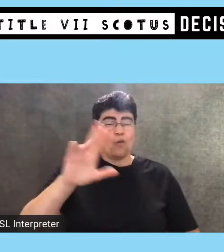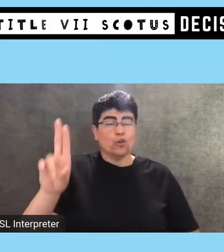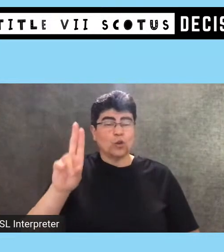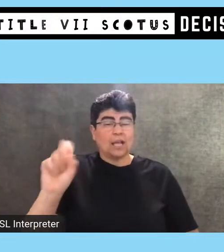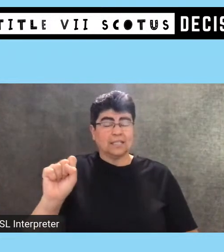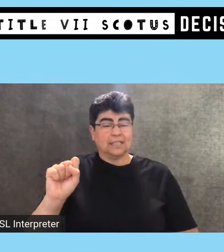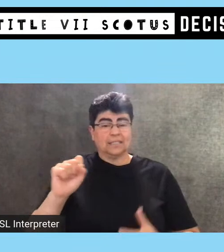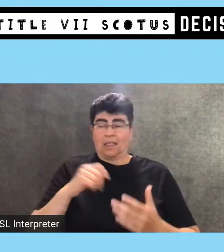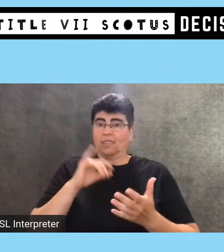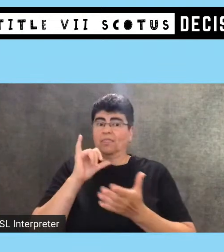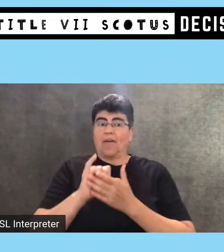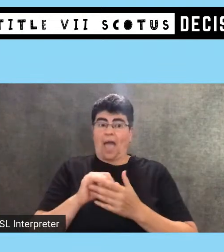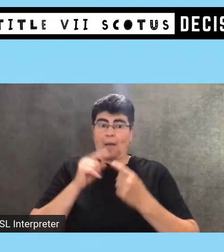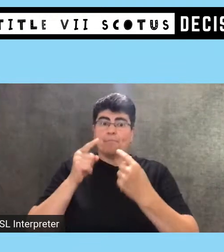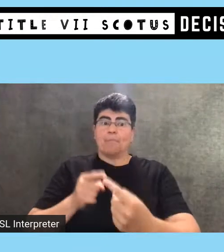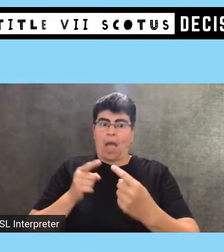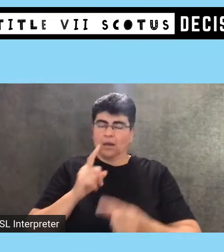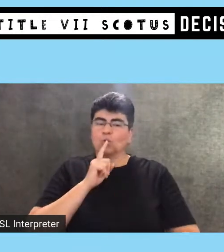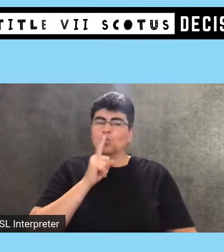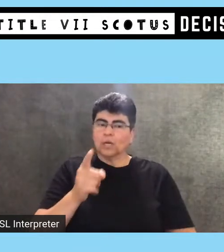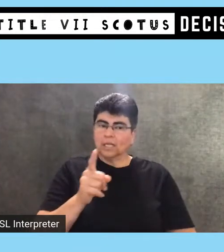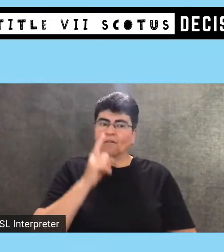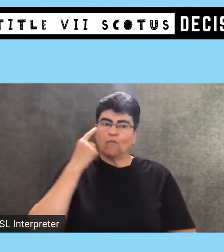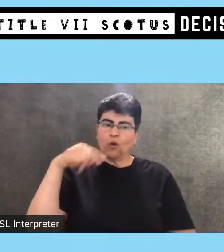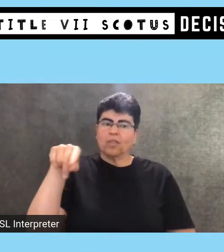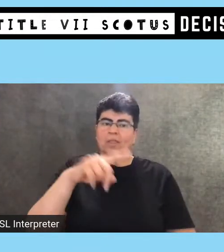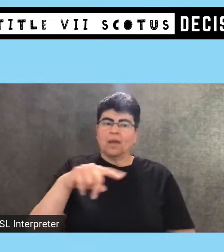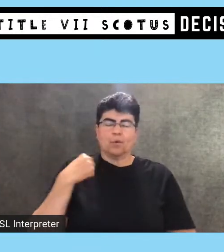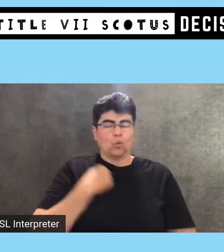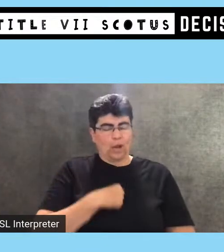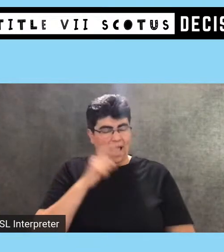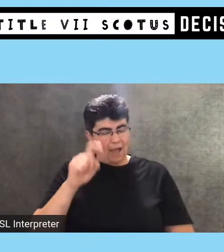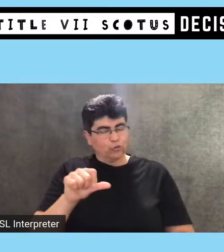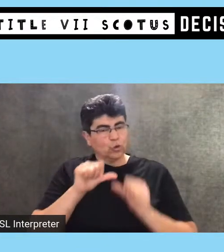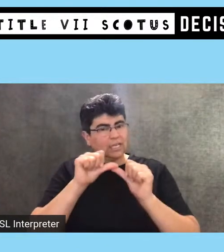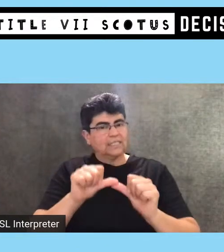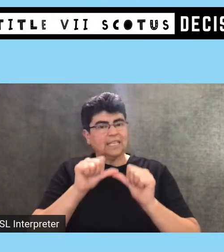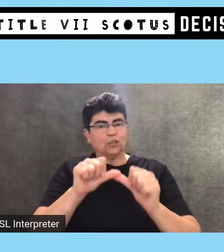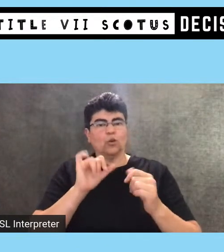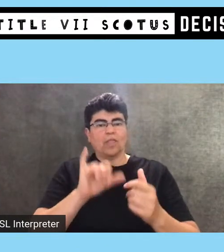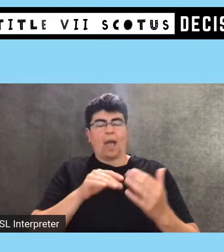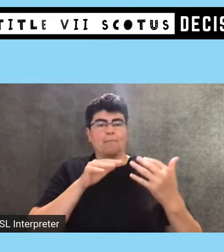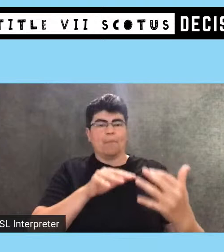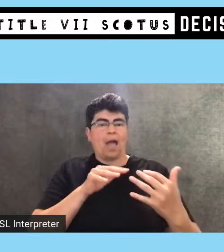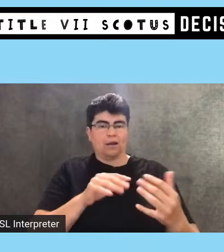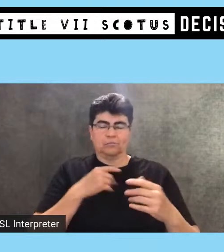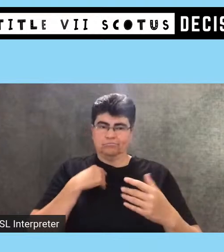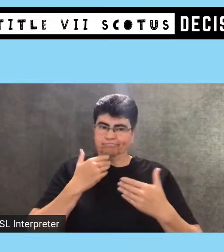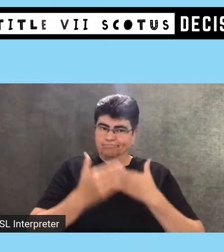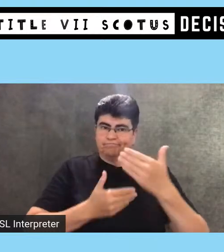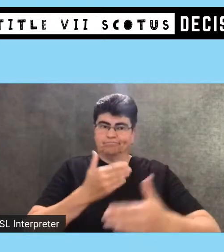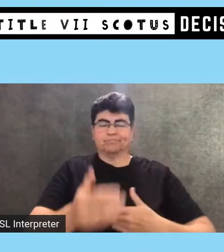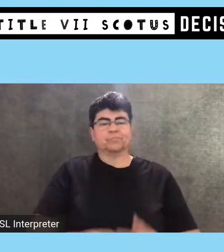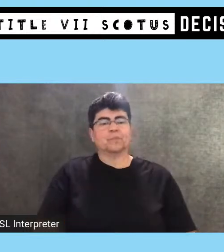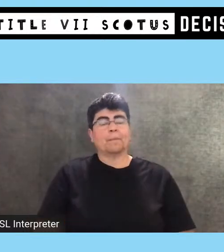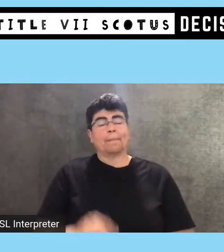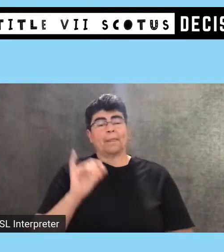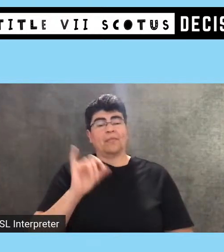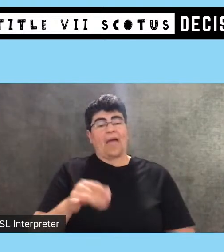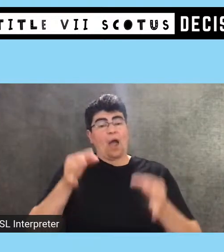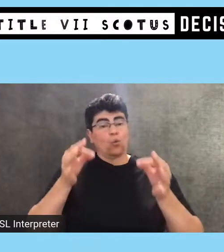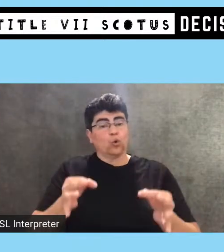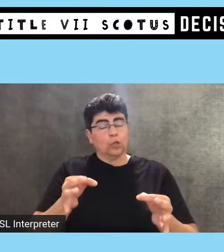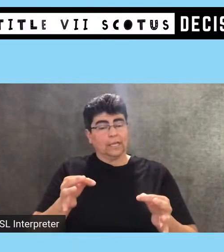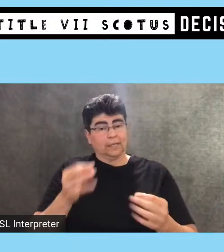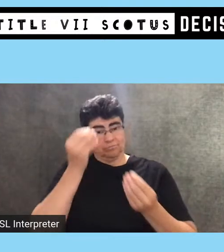battle was very real for them. So we must continue to keep that battle moving forward. This ruling sends the message